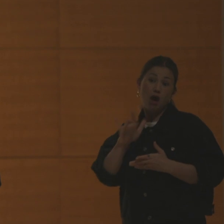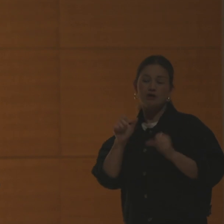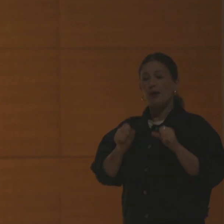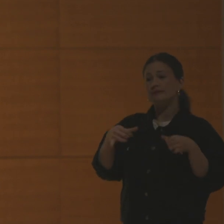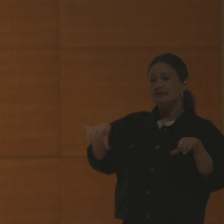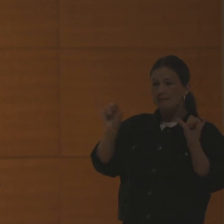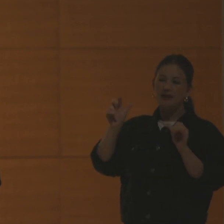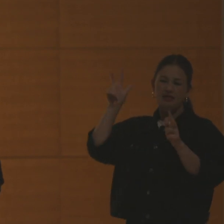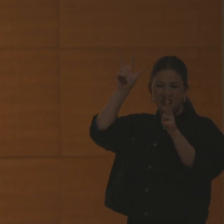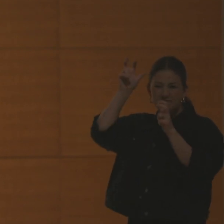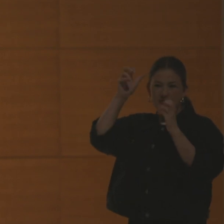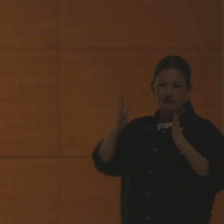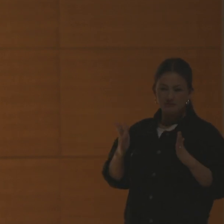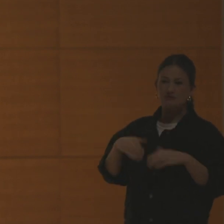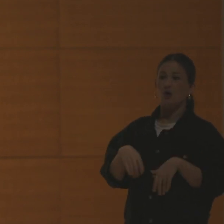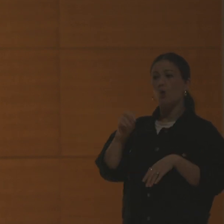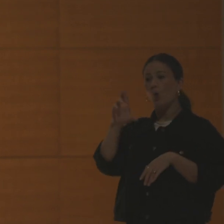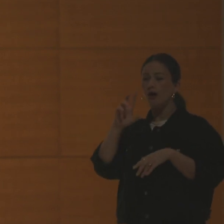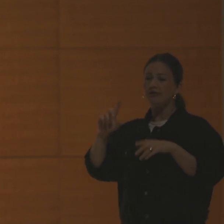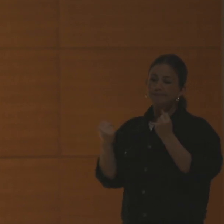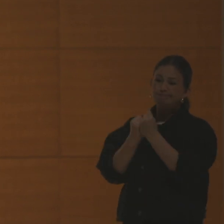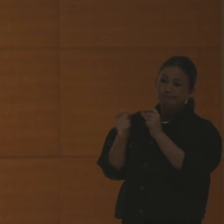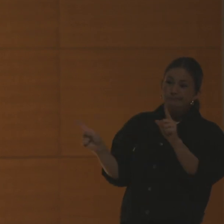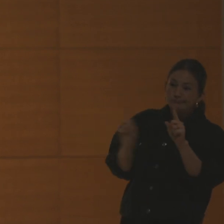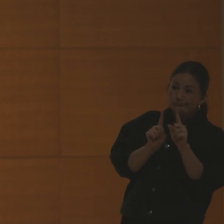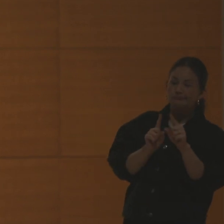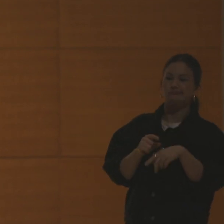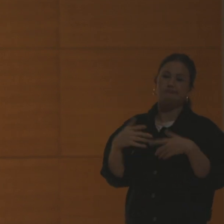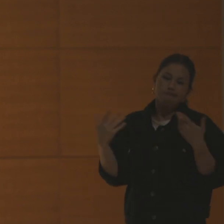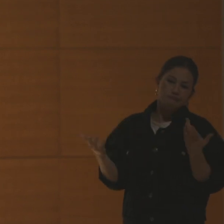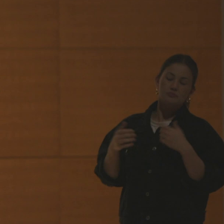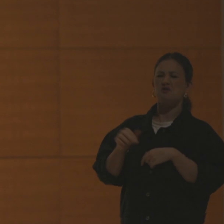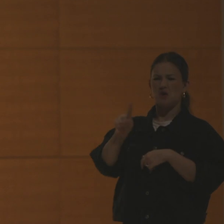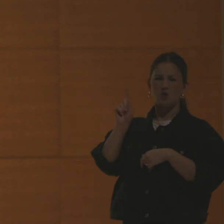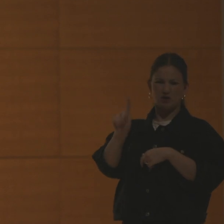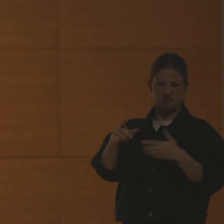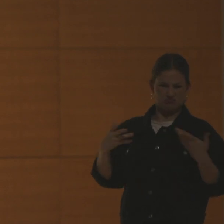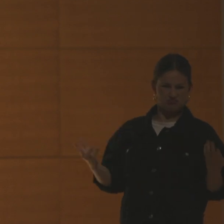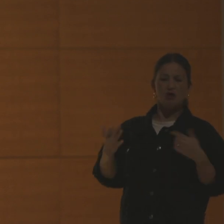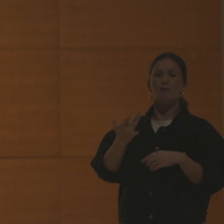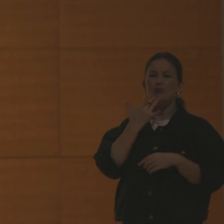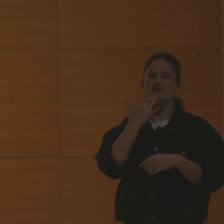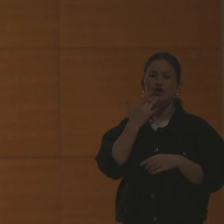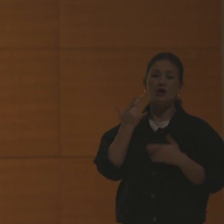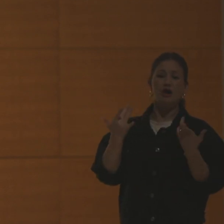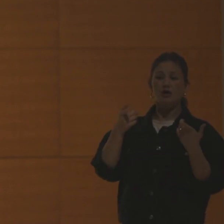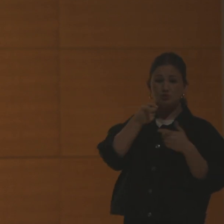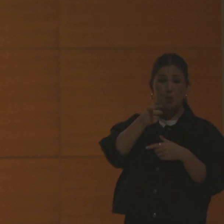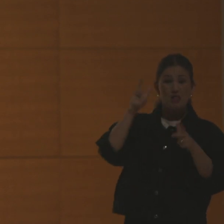maybe the sidekicks, or sometimes even the punchline. And a question I have, is it better to be the villain or to be